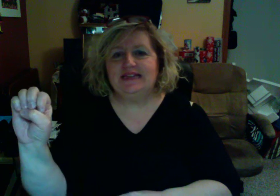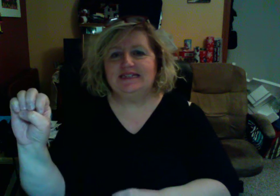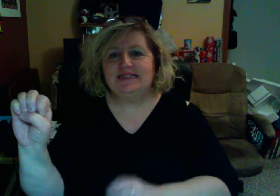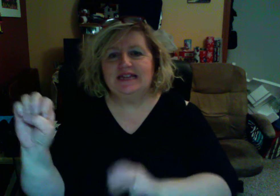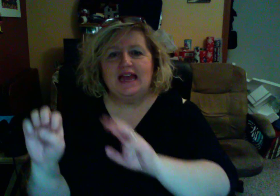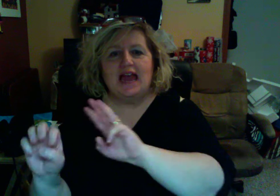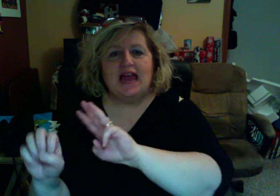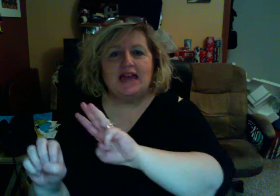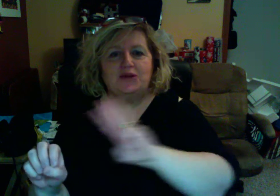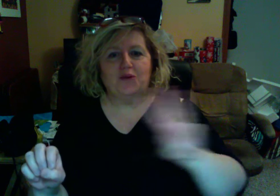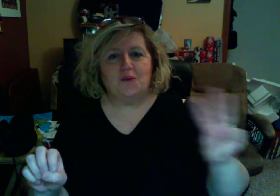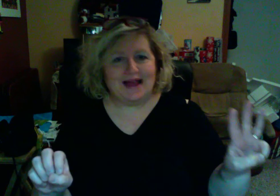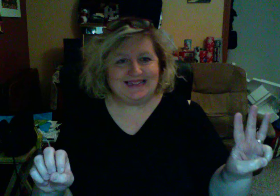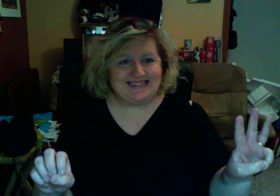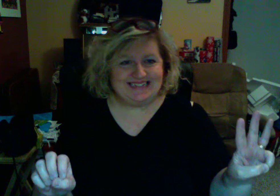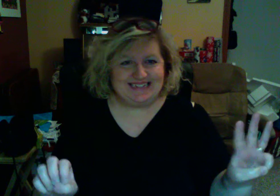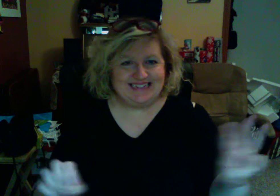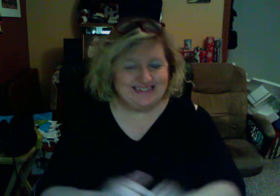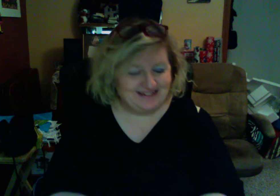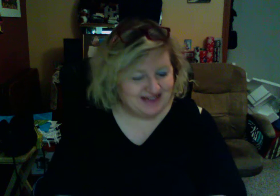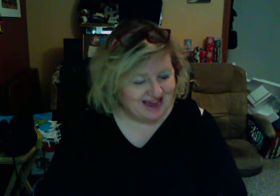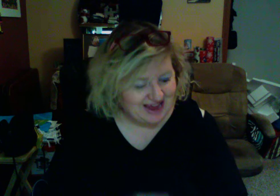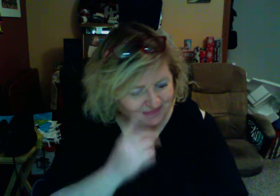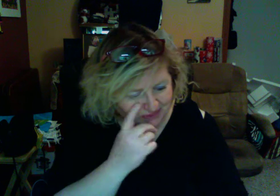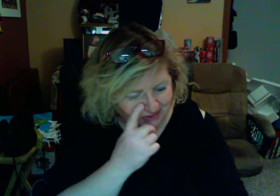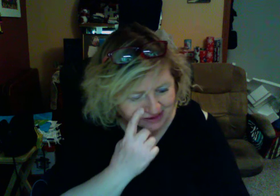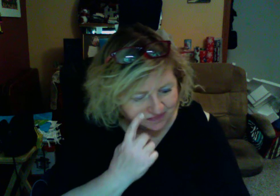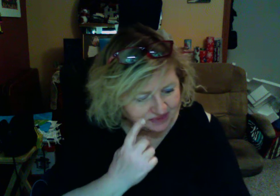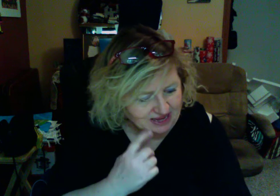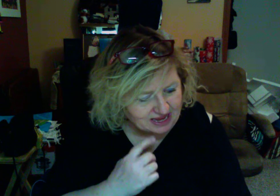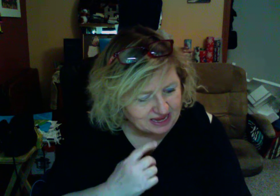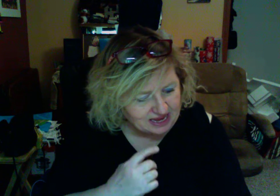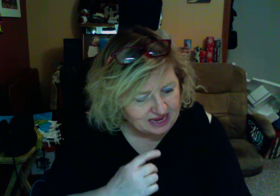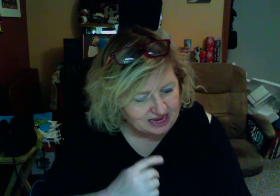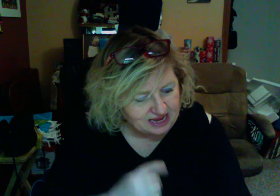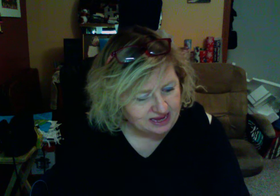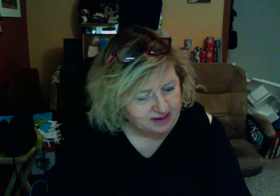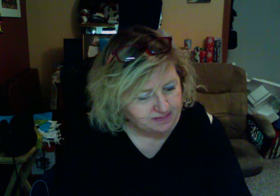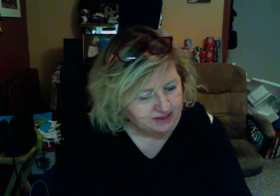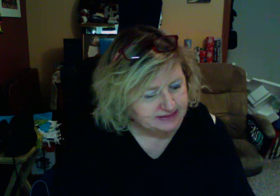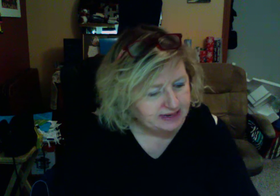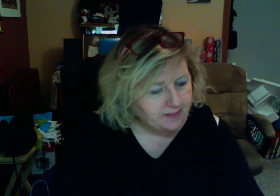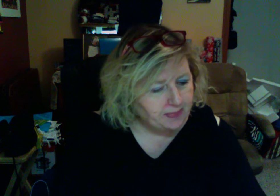east, and west. Okay, good. Let's see.